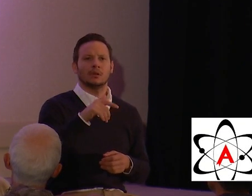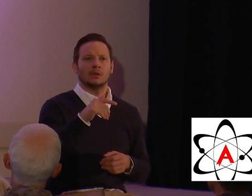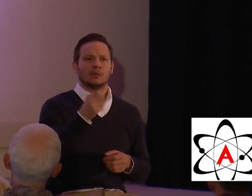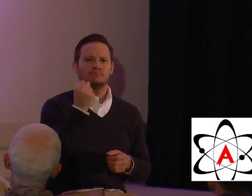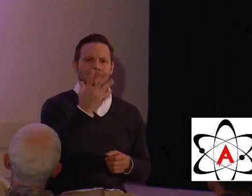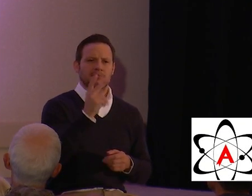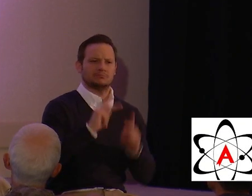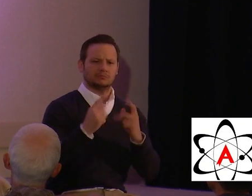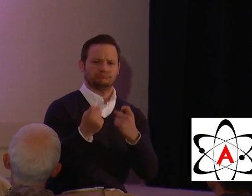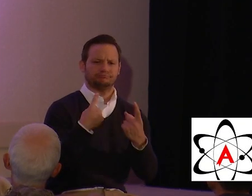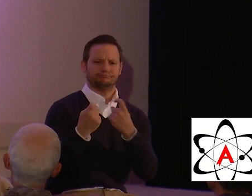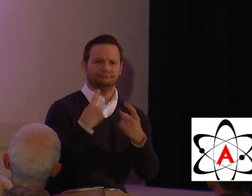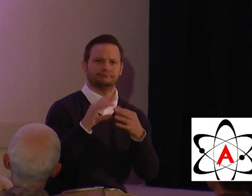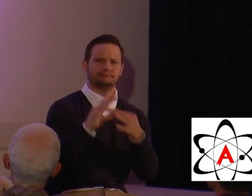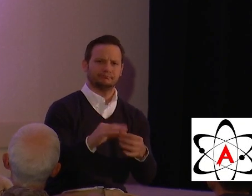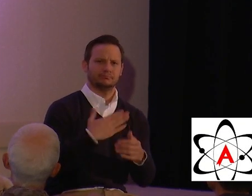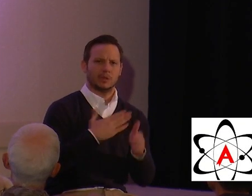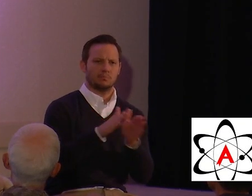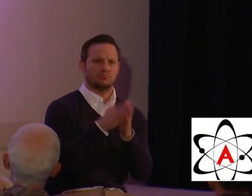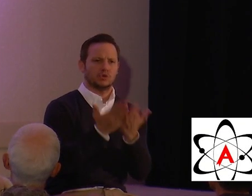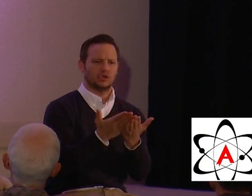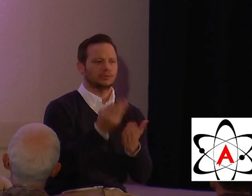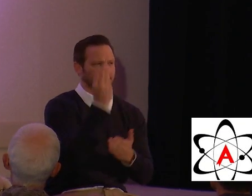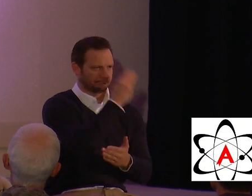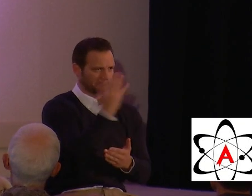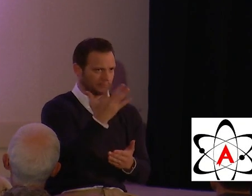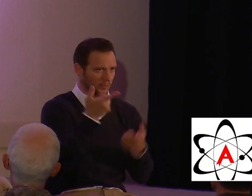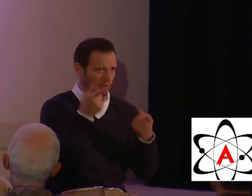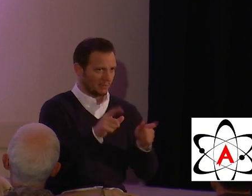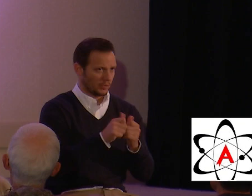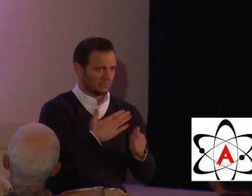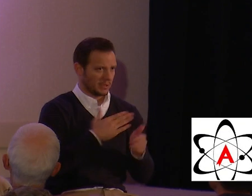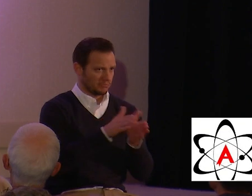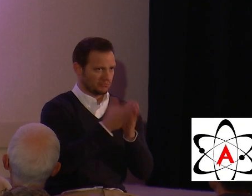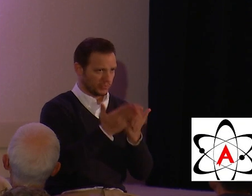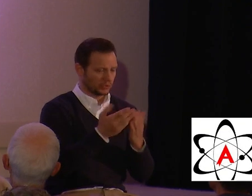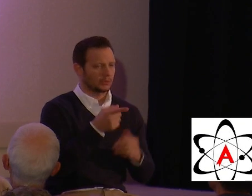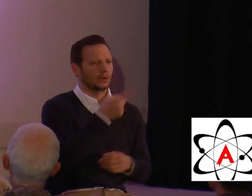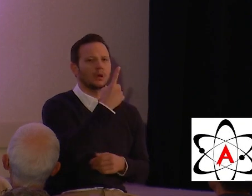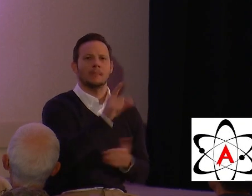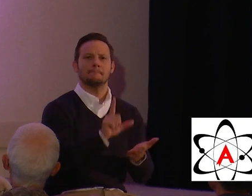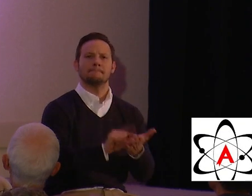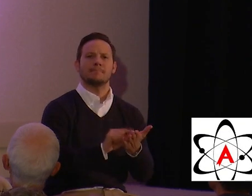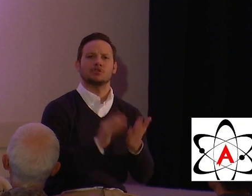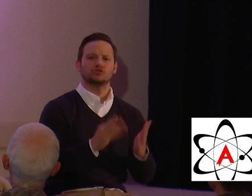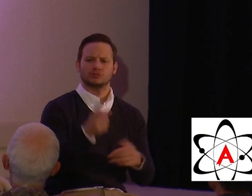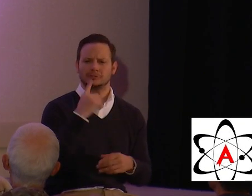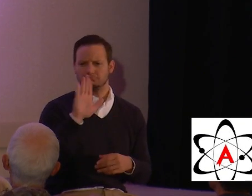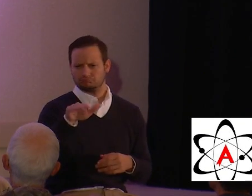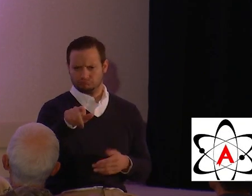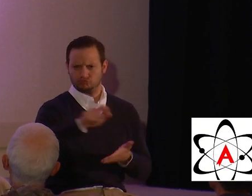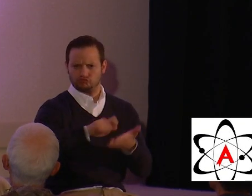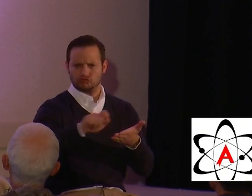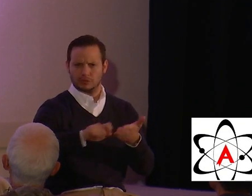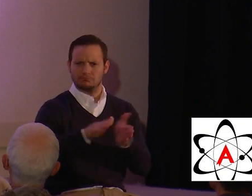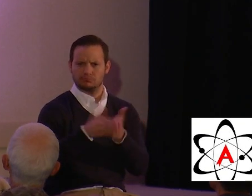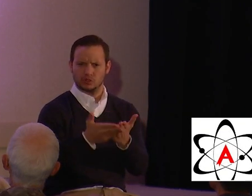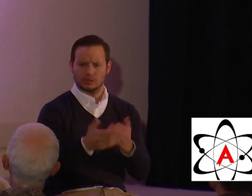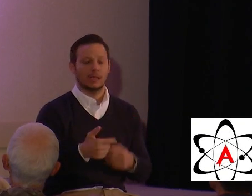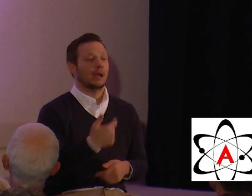book. So here's what happened with my book. I was approached by a publisher. He said, write a book. And I wrote a